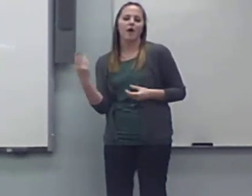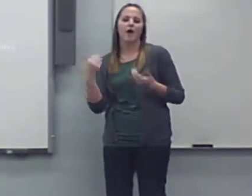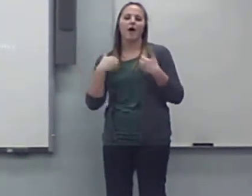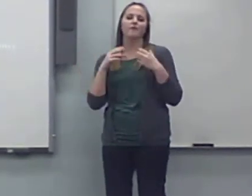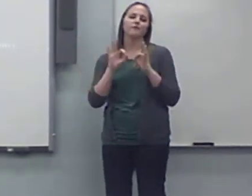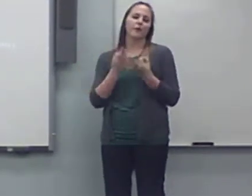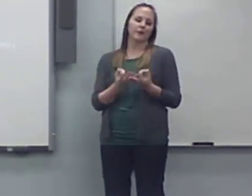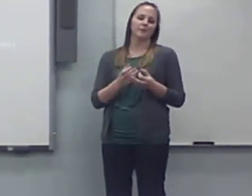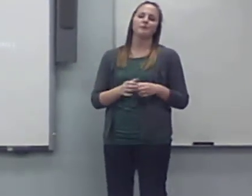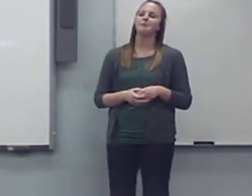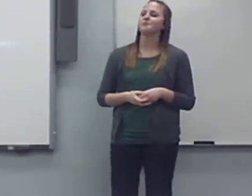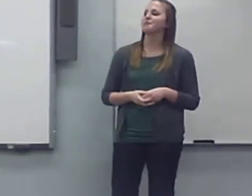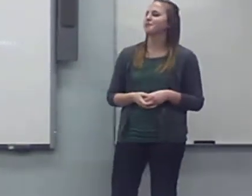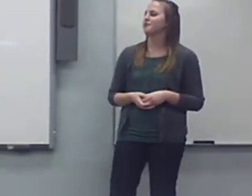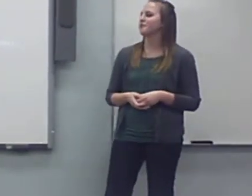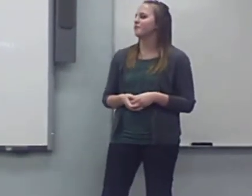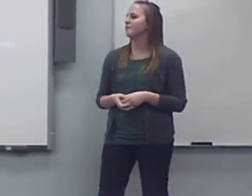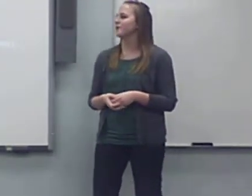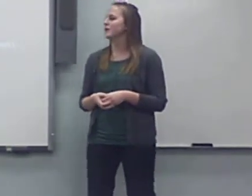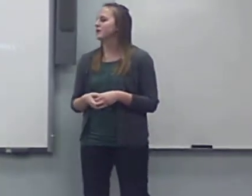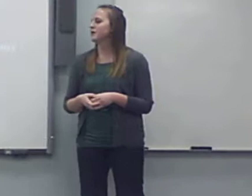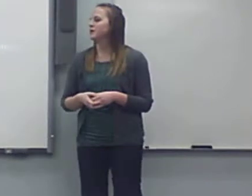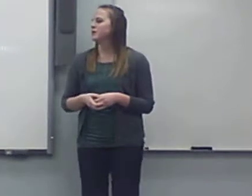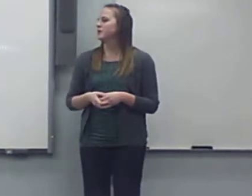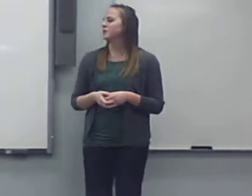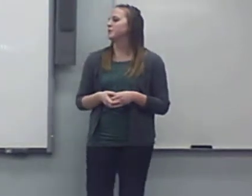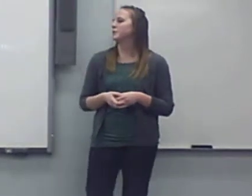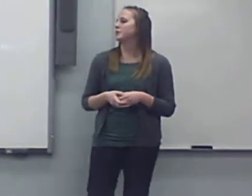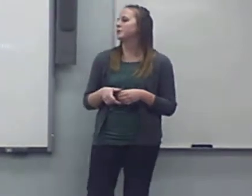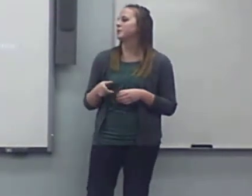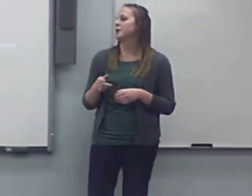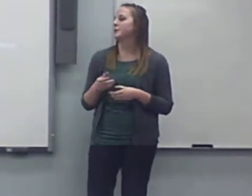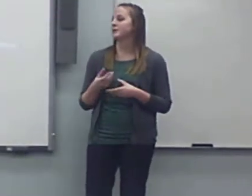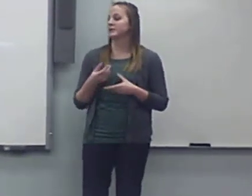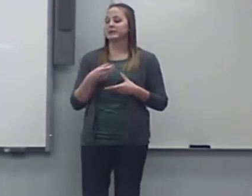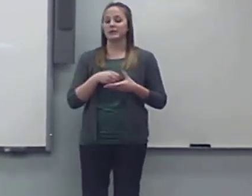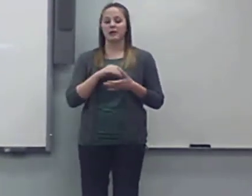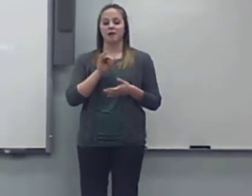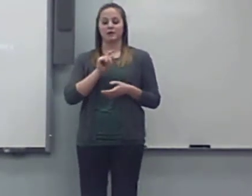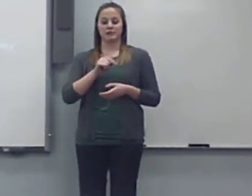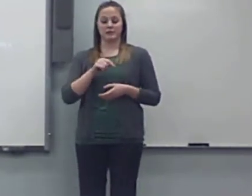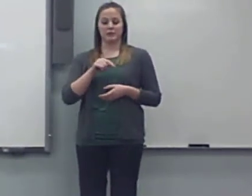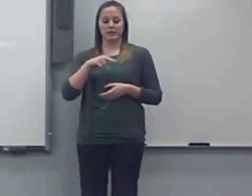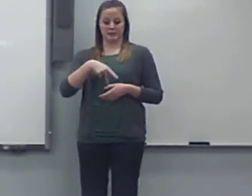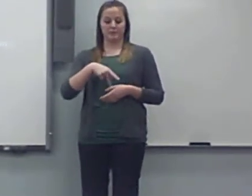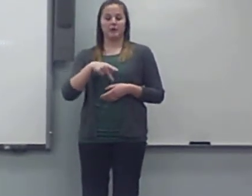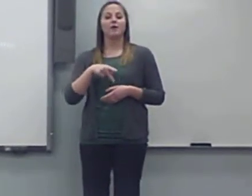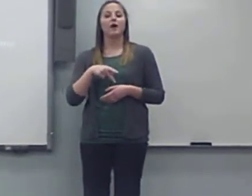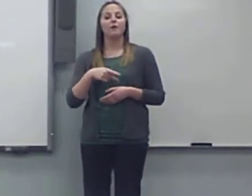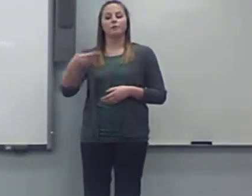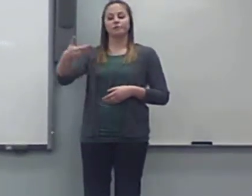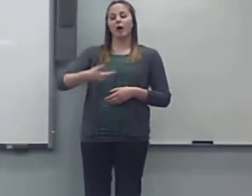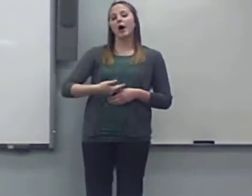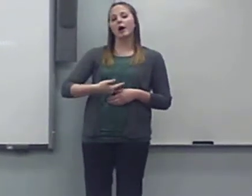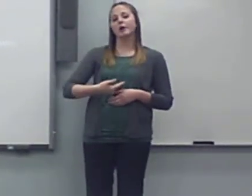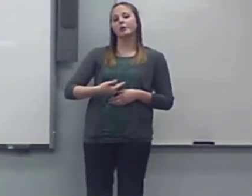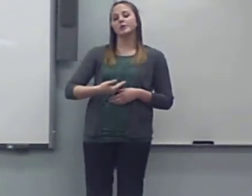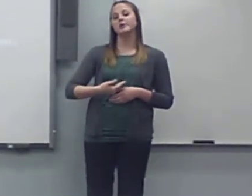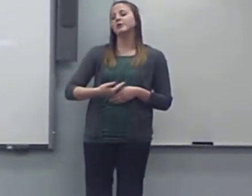though, I was hired as a single interpreter for a church where they had one deaf child, and that was all that was there.